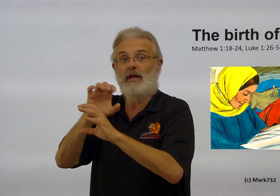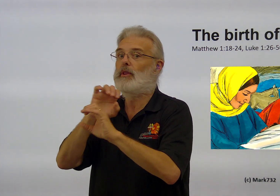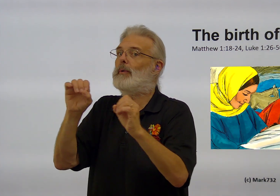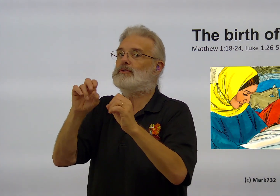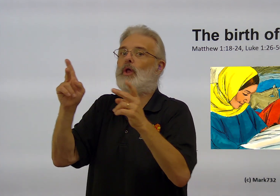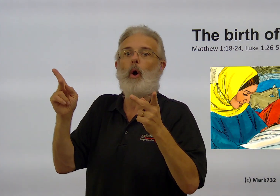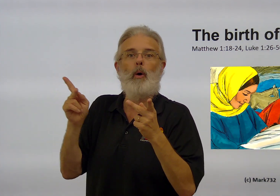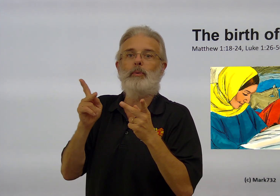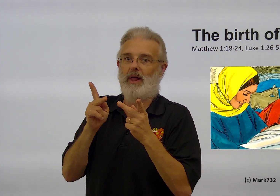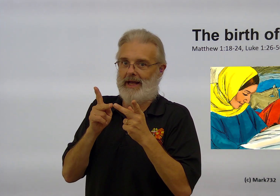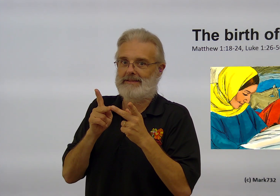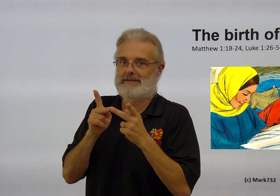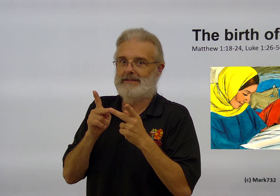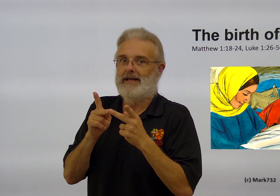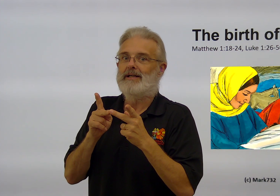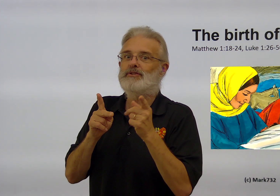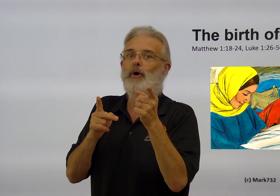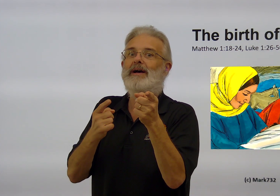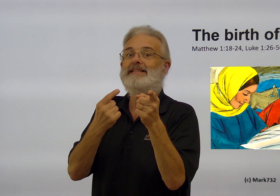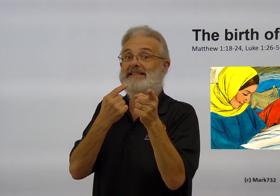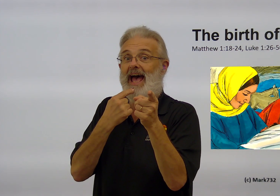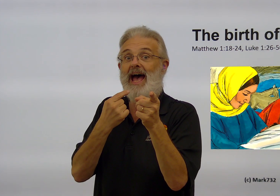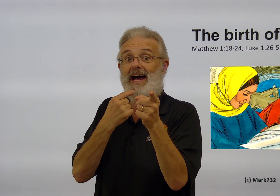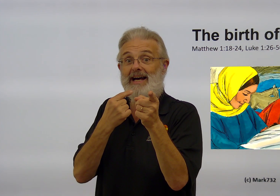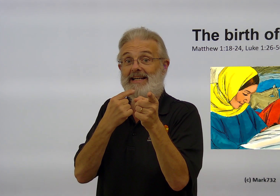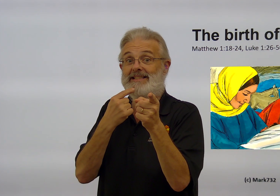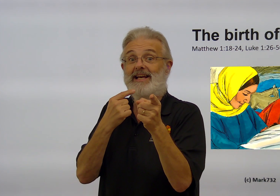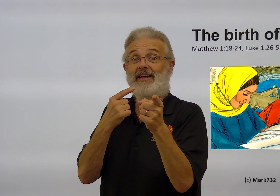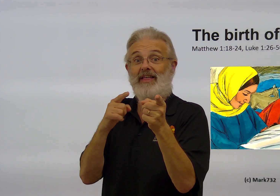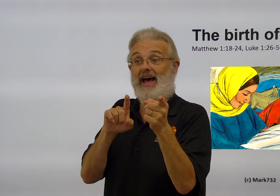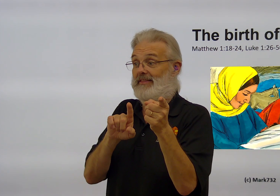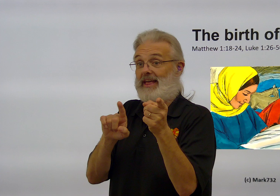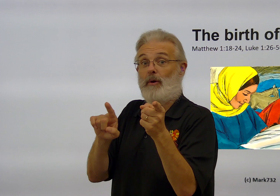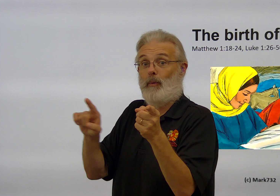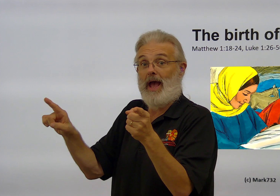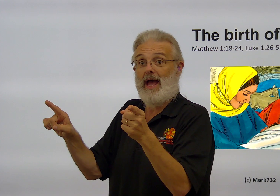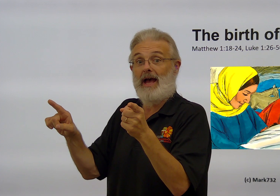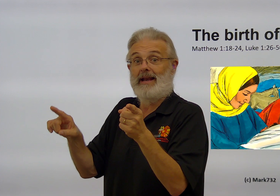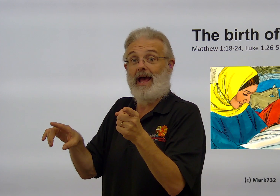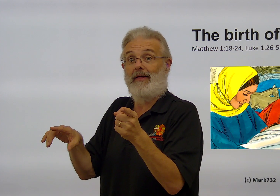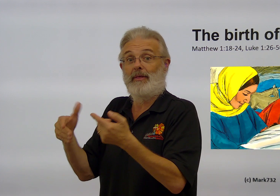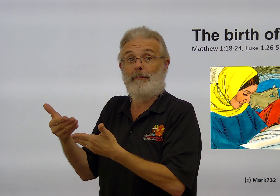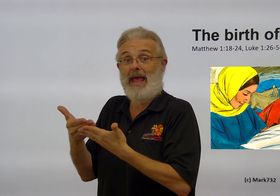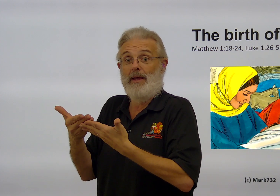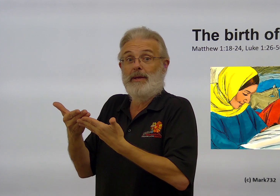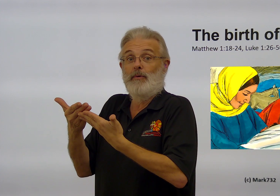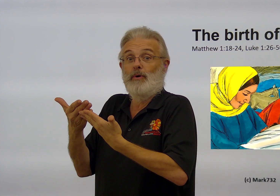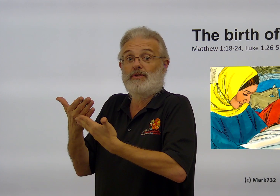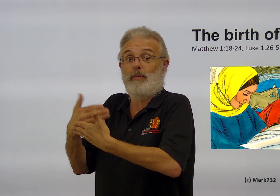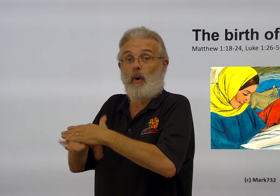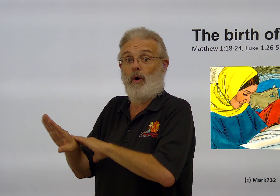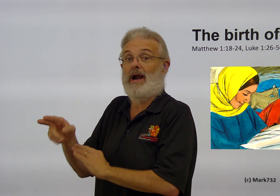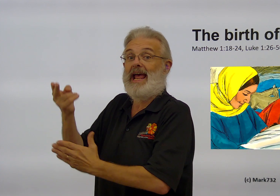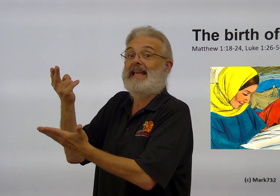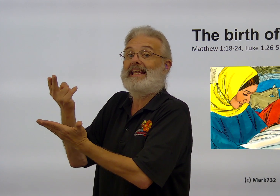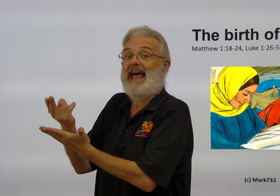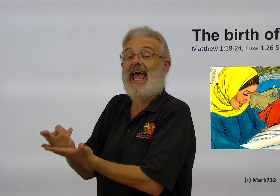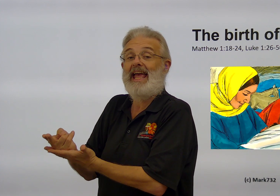was no place. So it says that they went, and the baby was born and laid